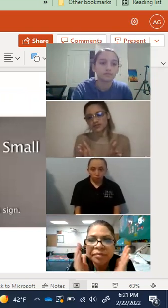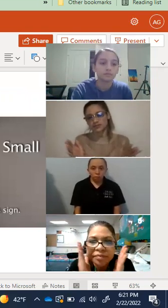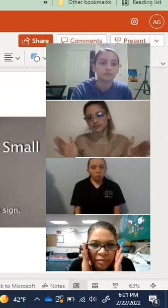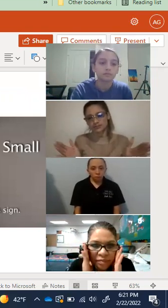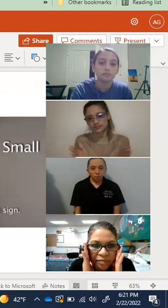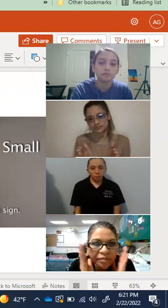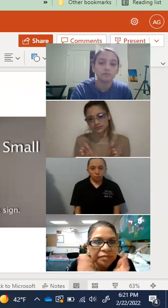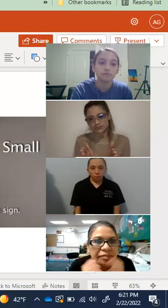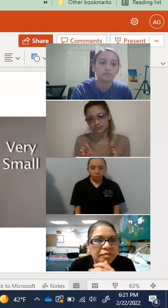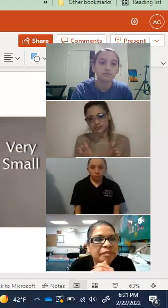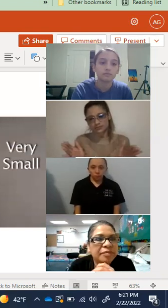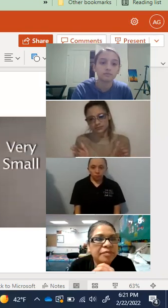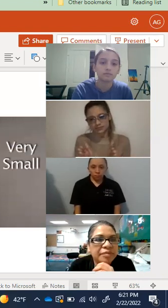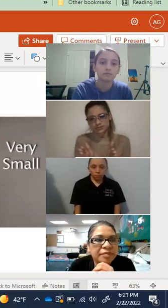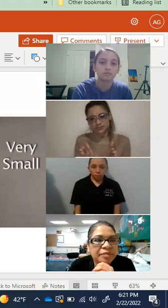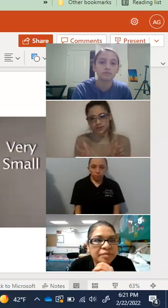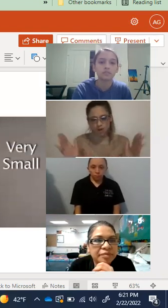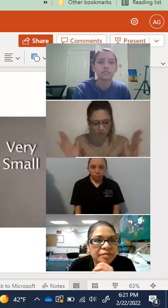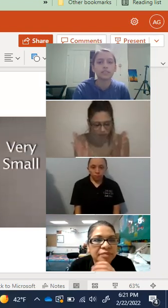Mhm.